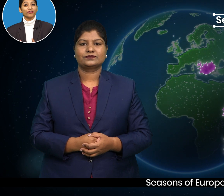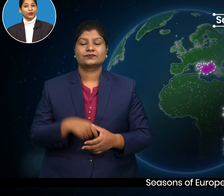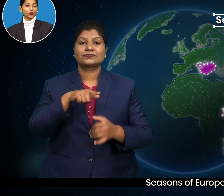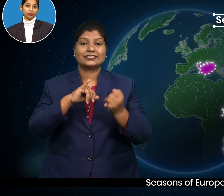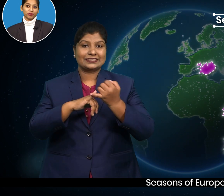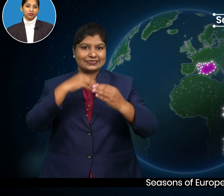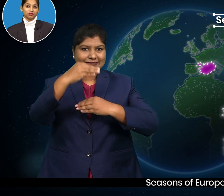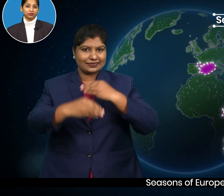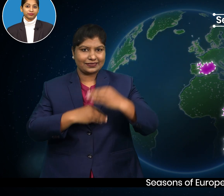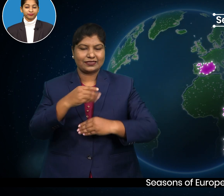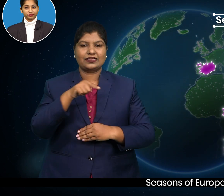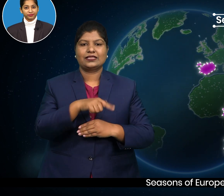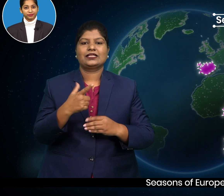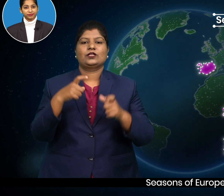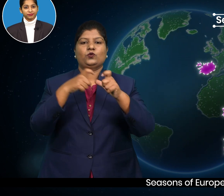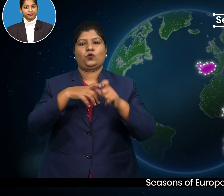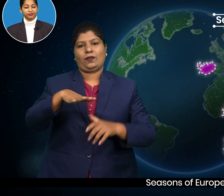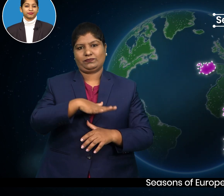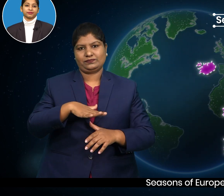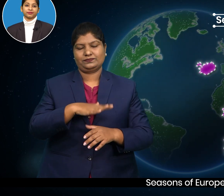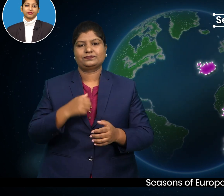Seasons of Europe.